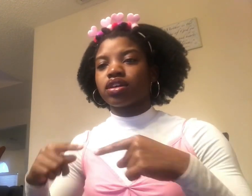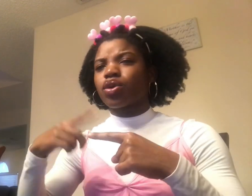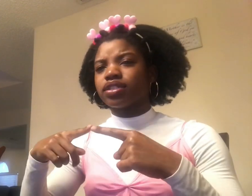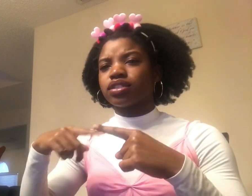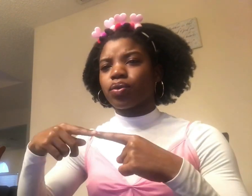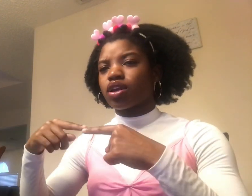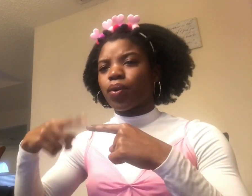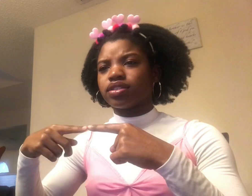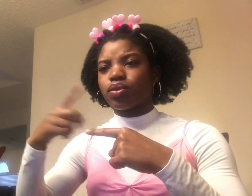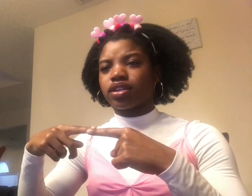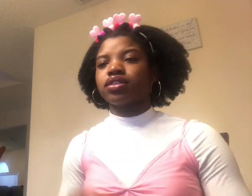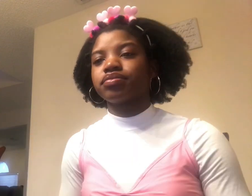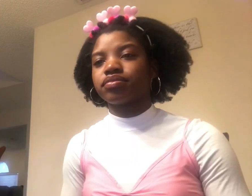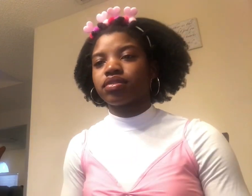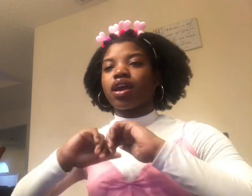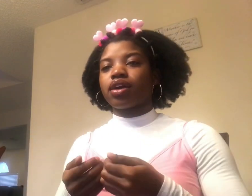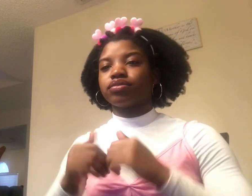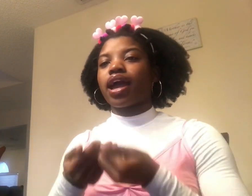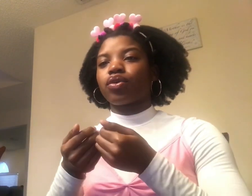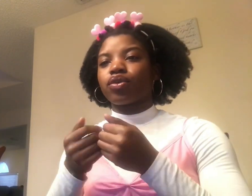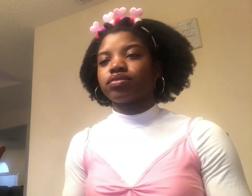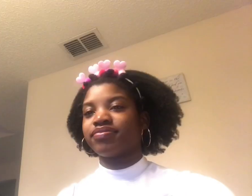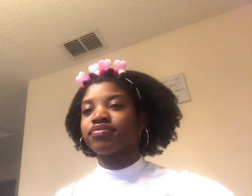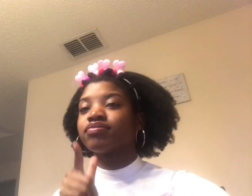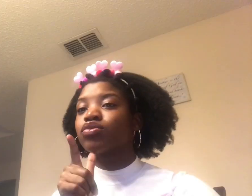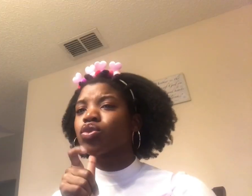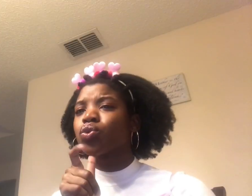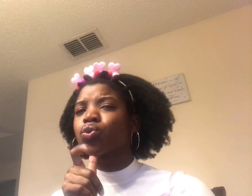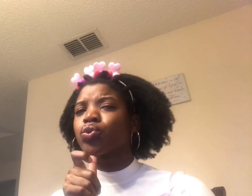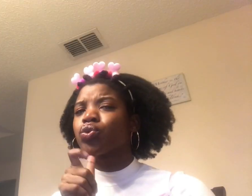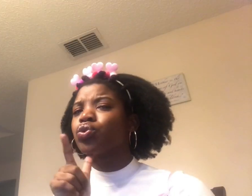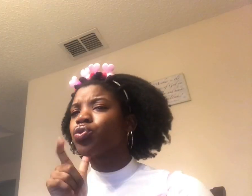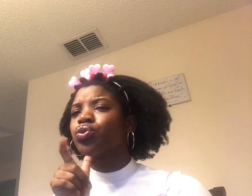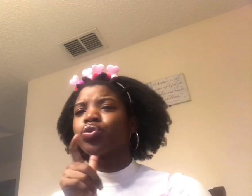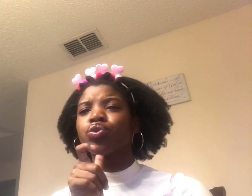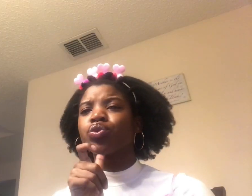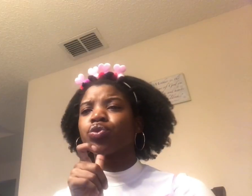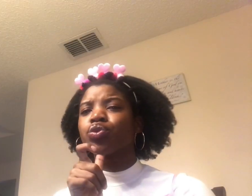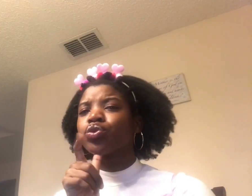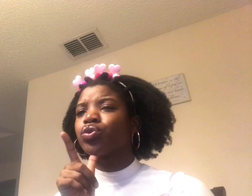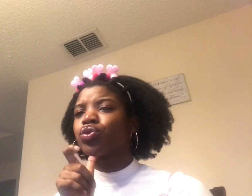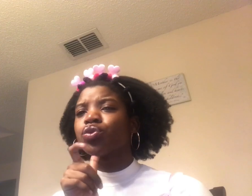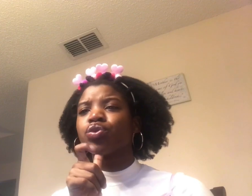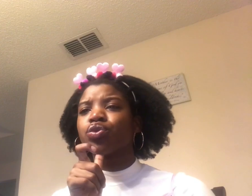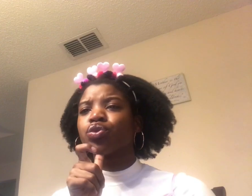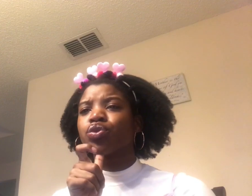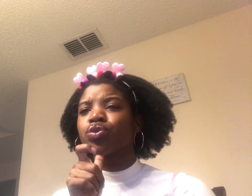learn the who what where when and why sign we also learned an older generation way of saying okay notice some of you sign who